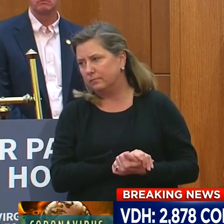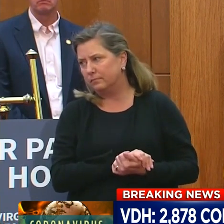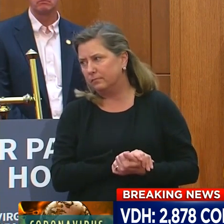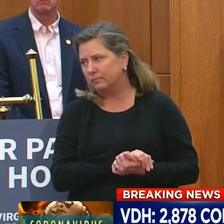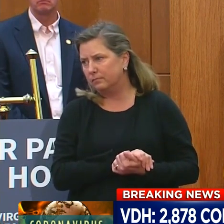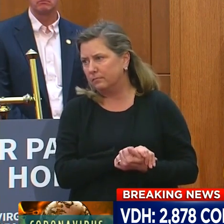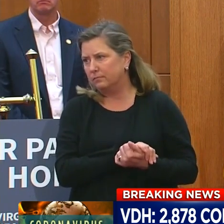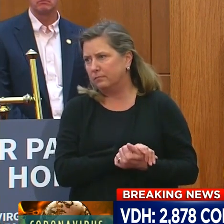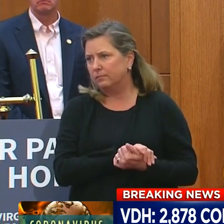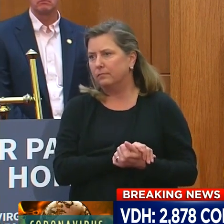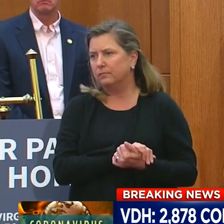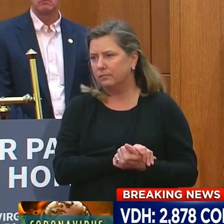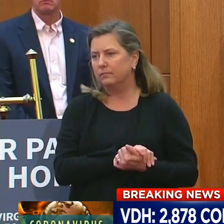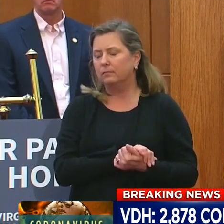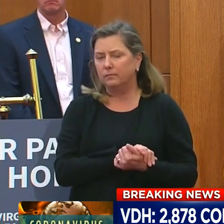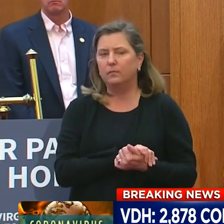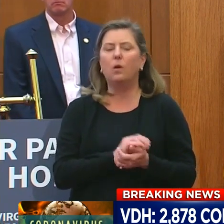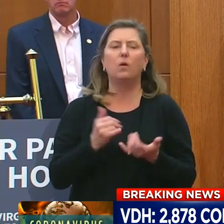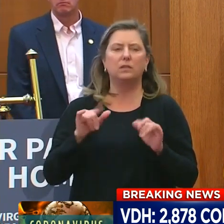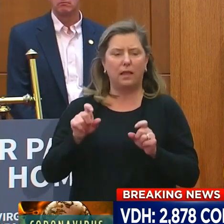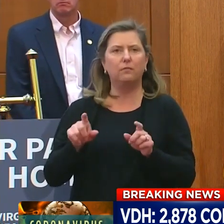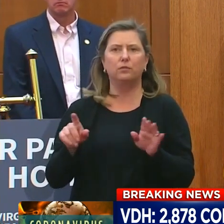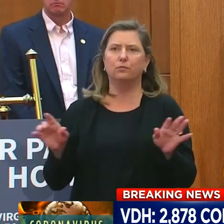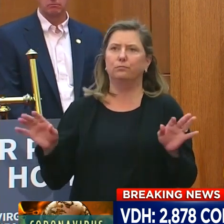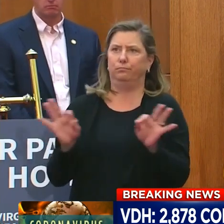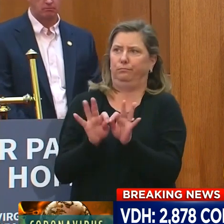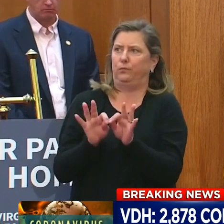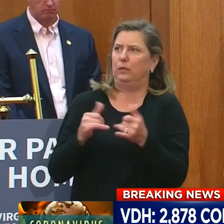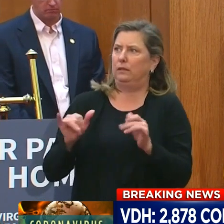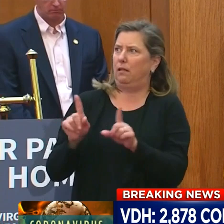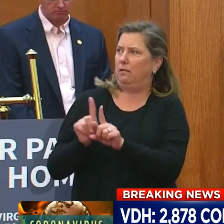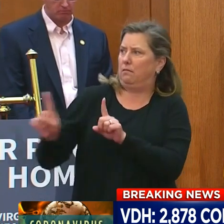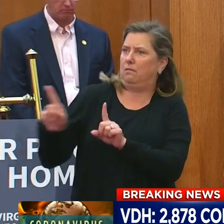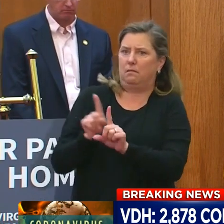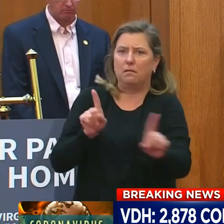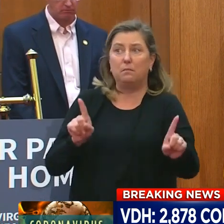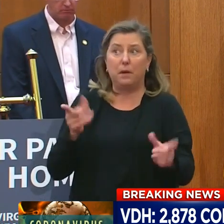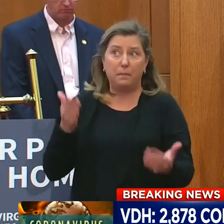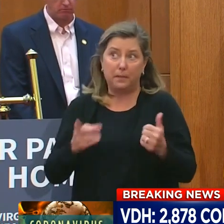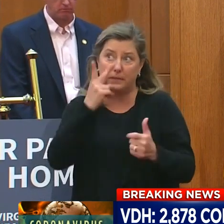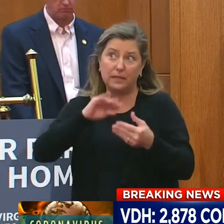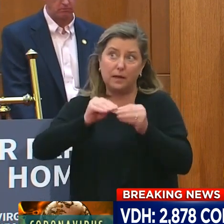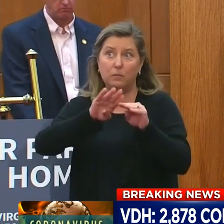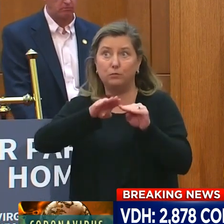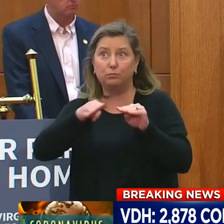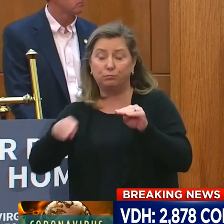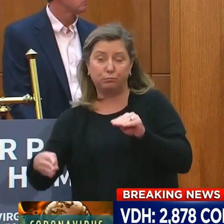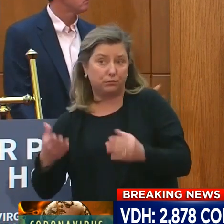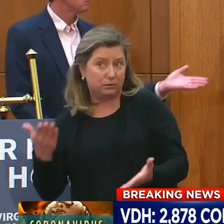stop social distancing, so but at least we could maybe see those numbers start to come down.